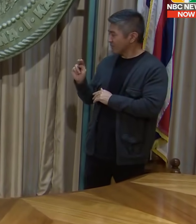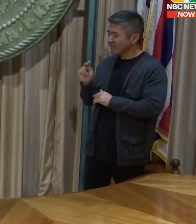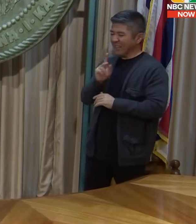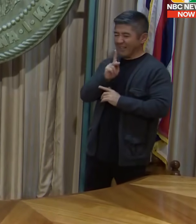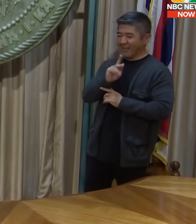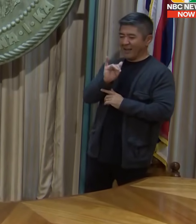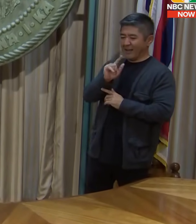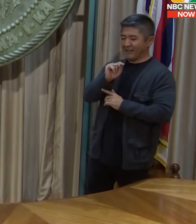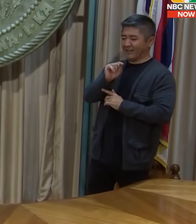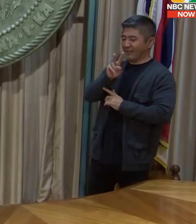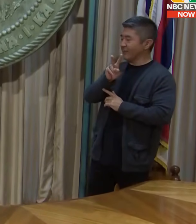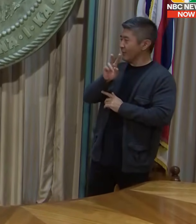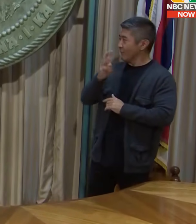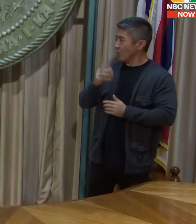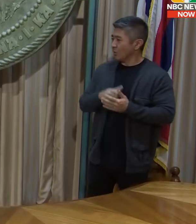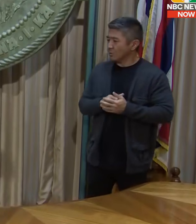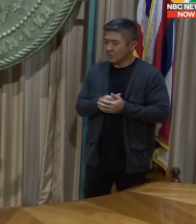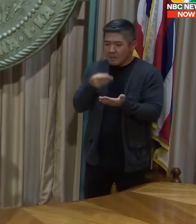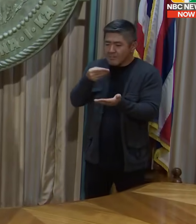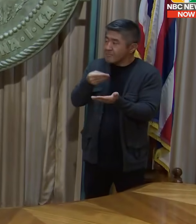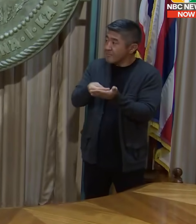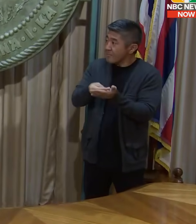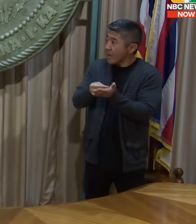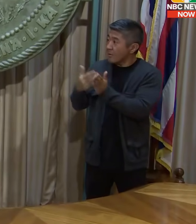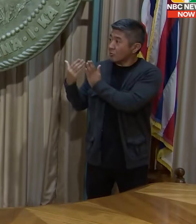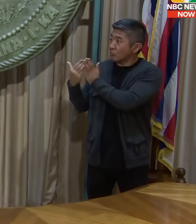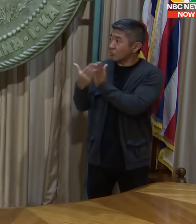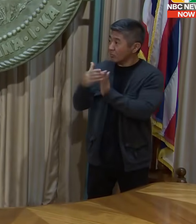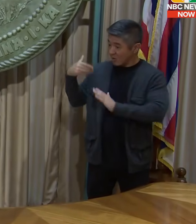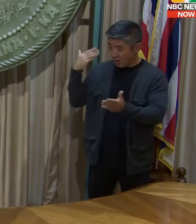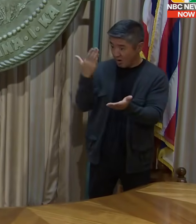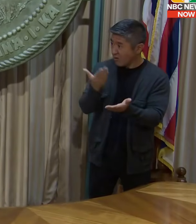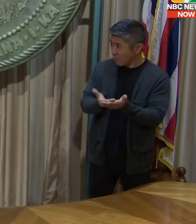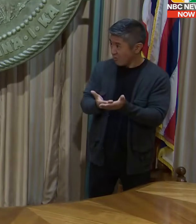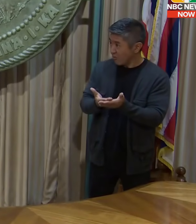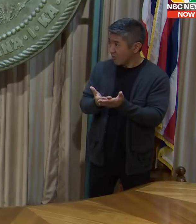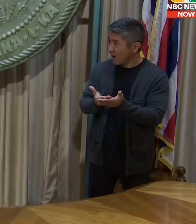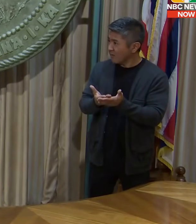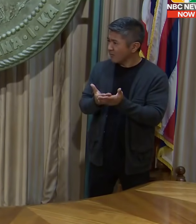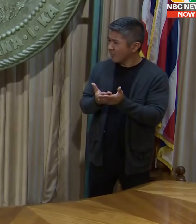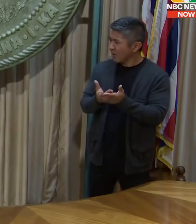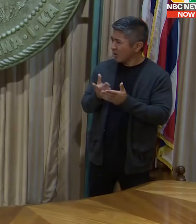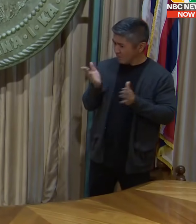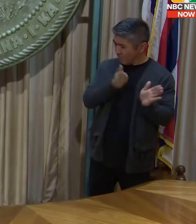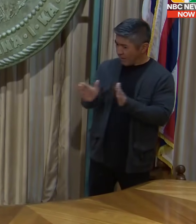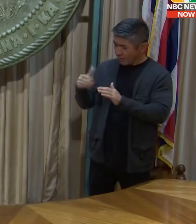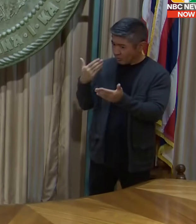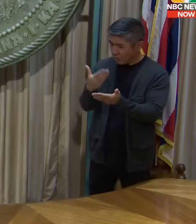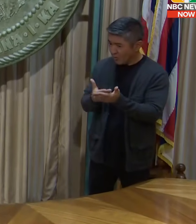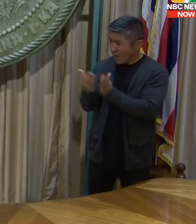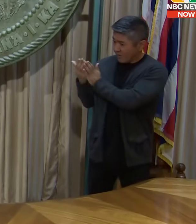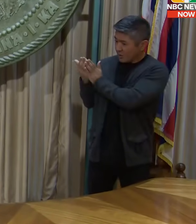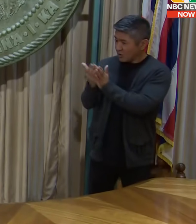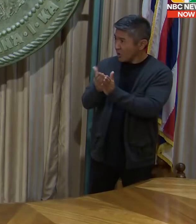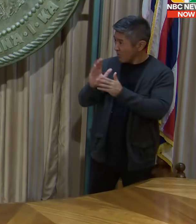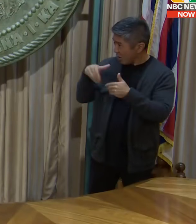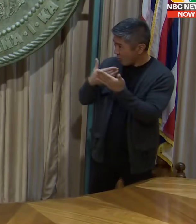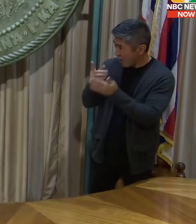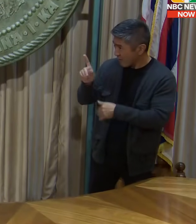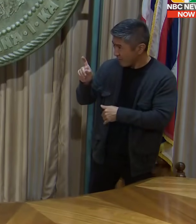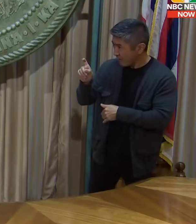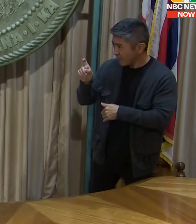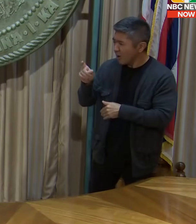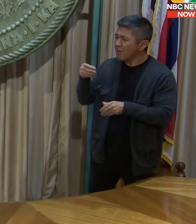KITV4. Another shipment of medical supplies is expected today. Did it arrive? And if so, do you know what was in that shipment? Yeah, thank